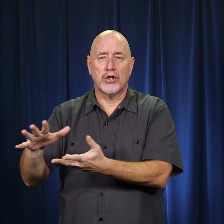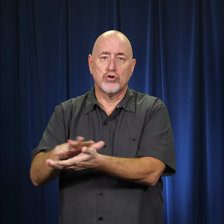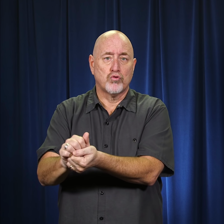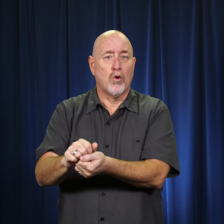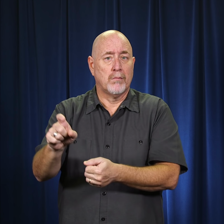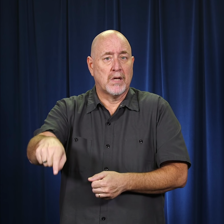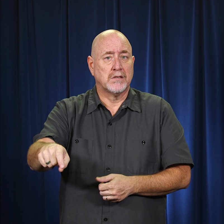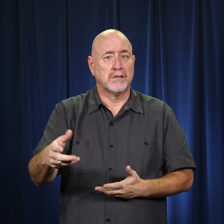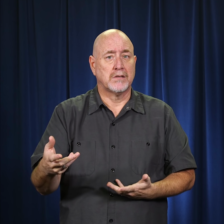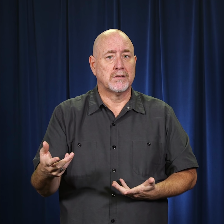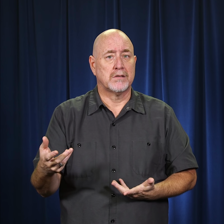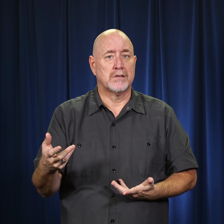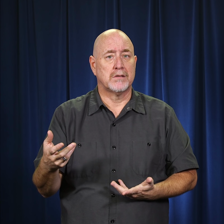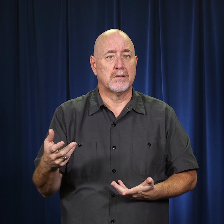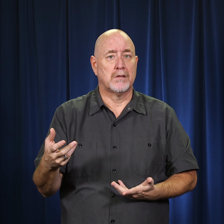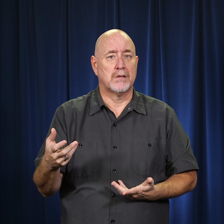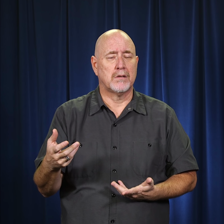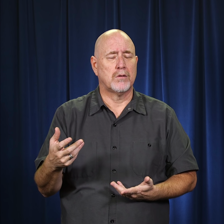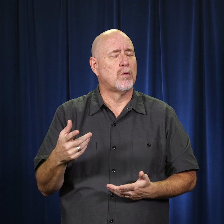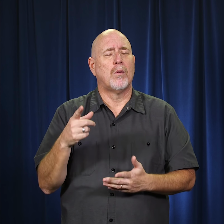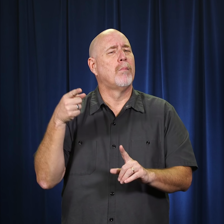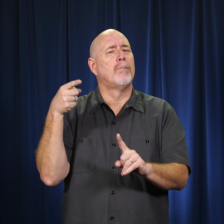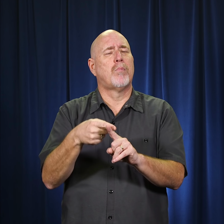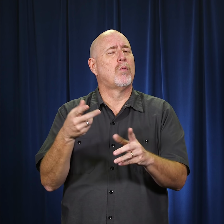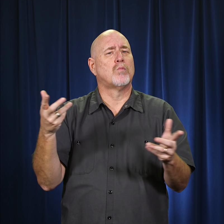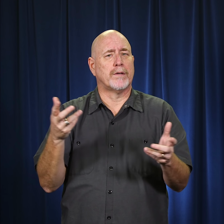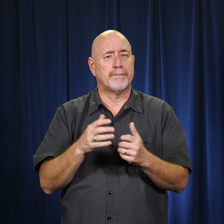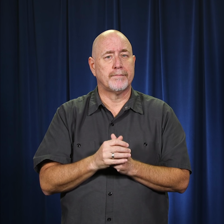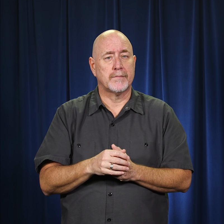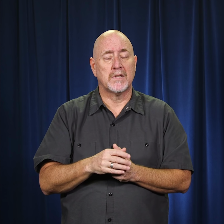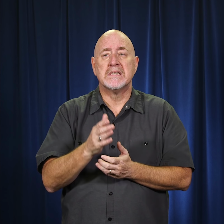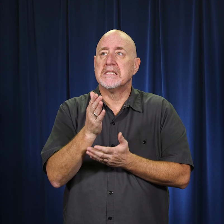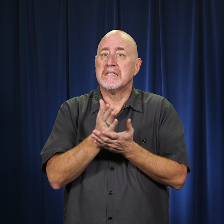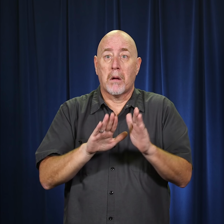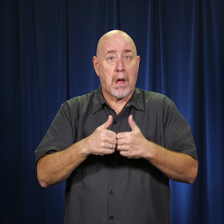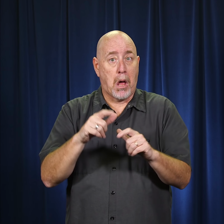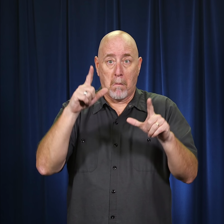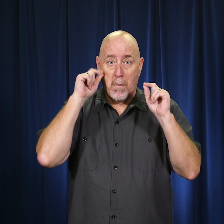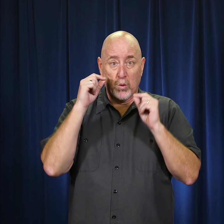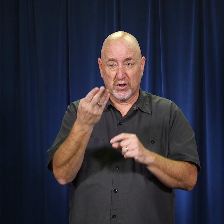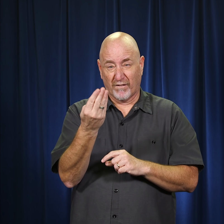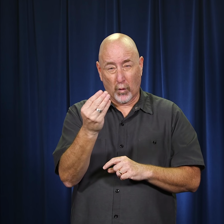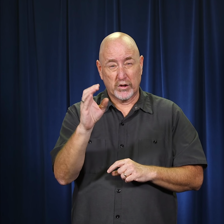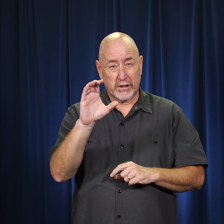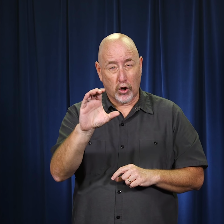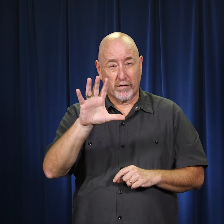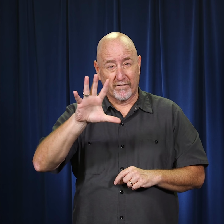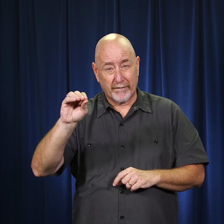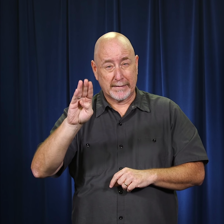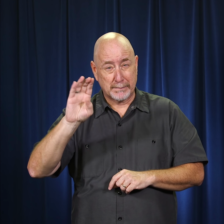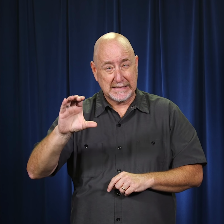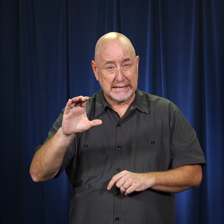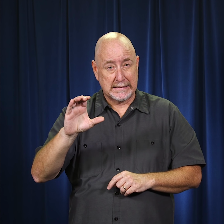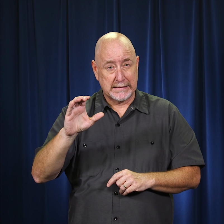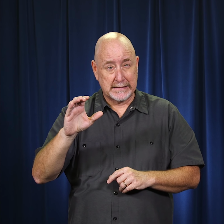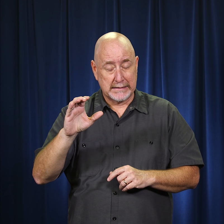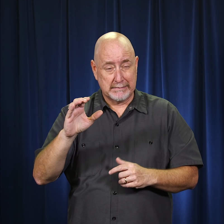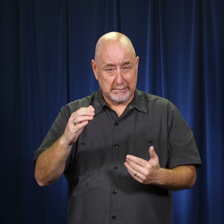you would have to destroy them. So what are we seeing? Somehow Moses in 1450 BC